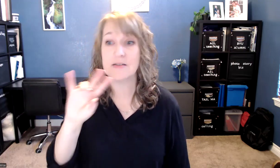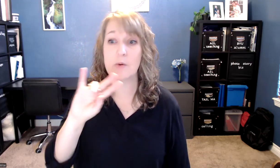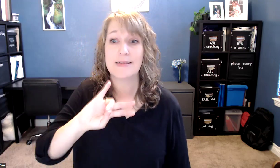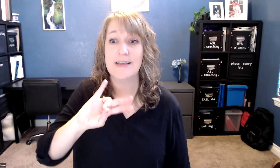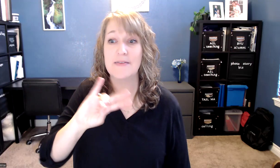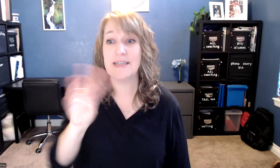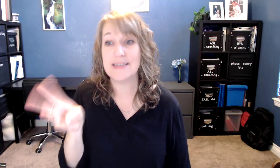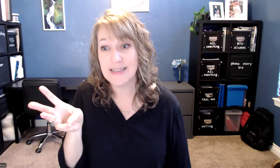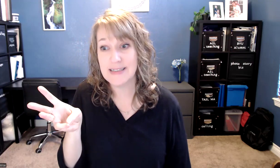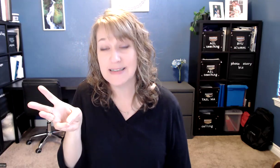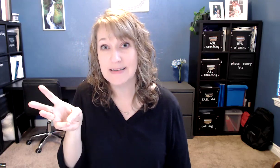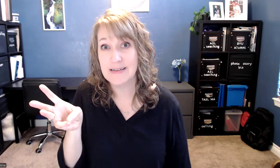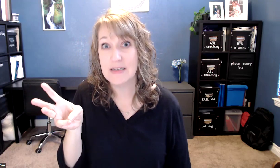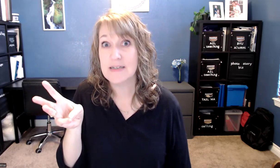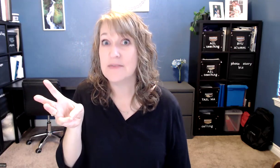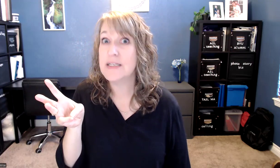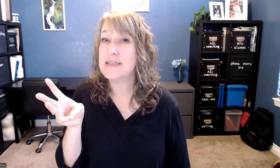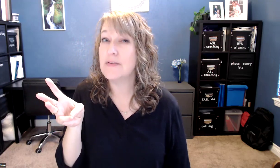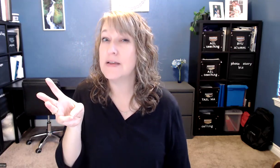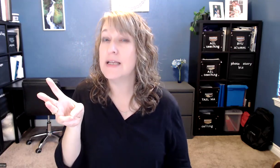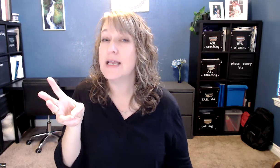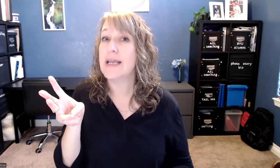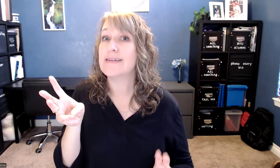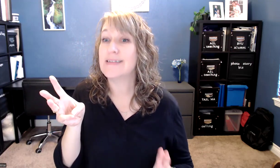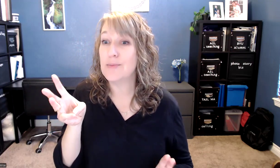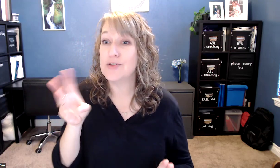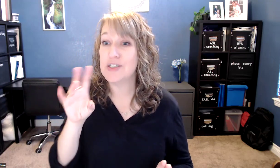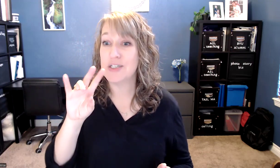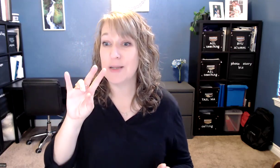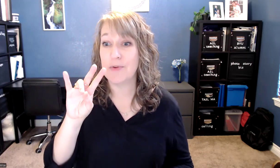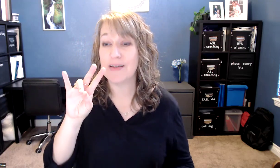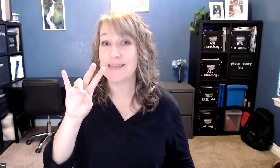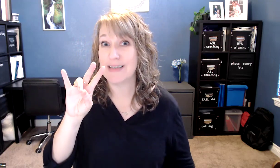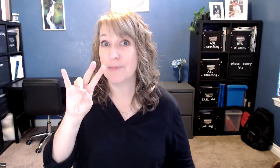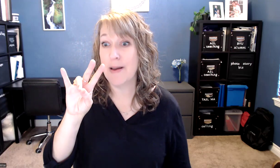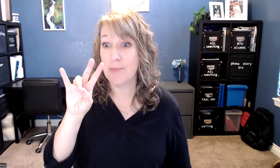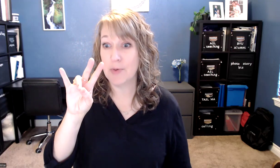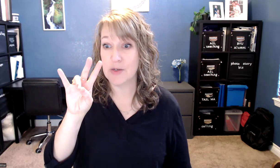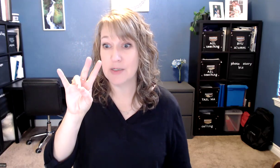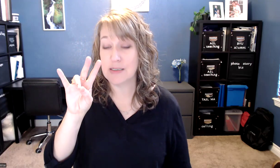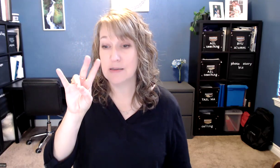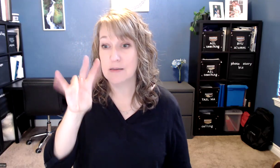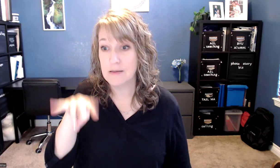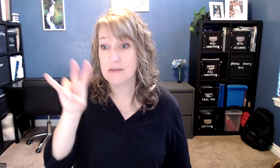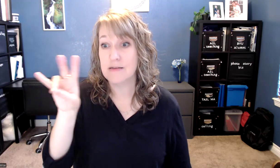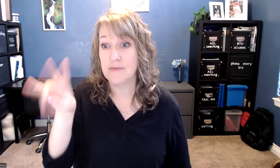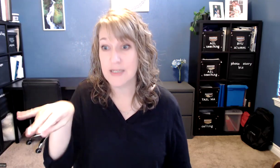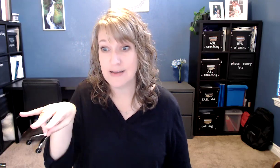So 76. 77 is the double-digit number that's the same number, so it's